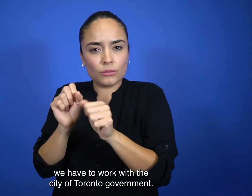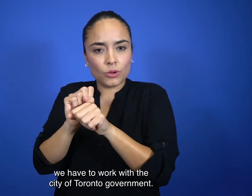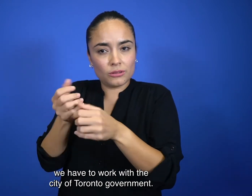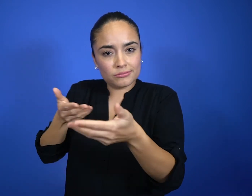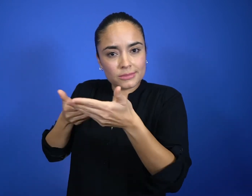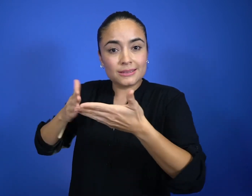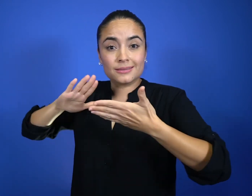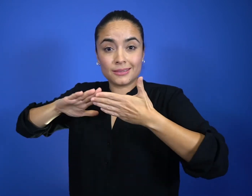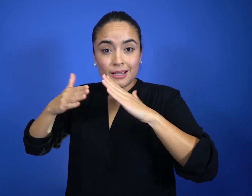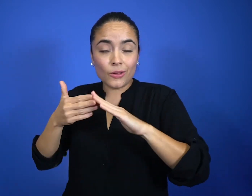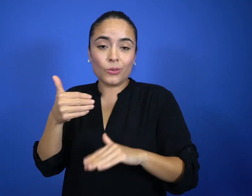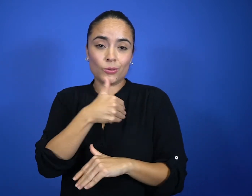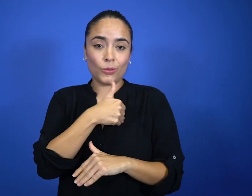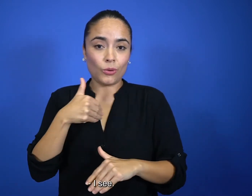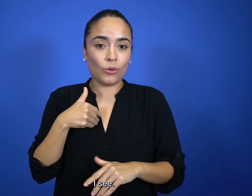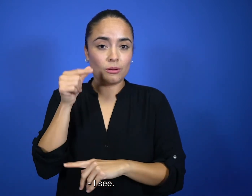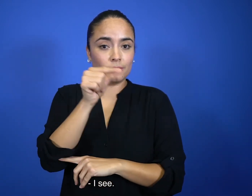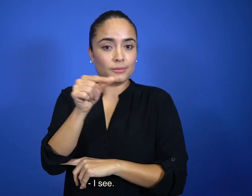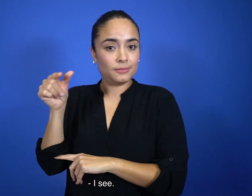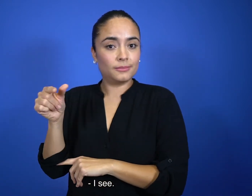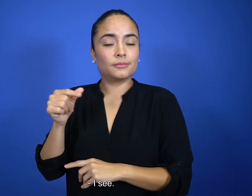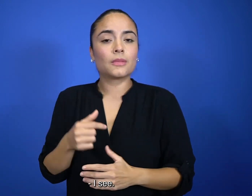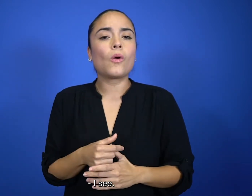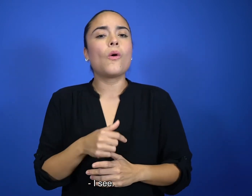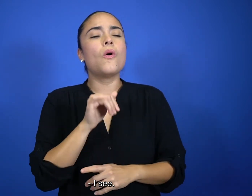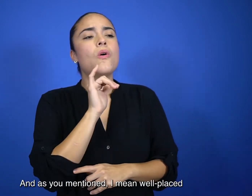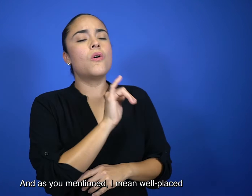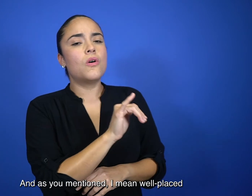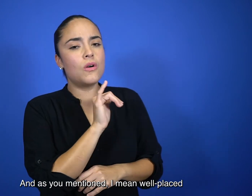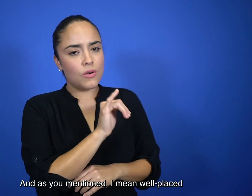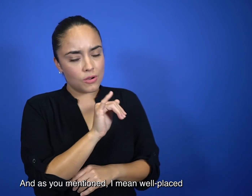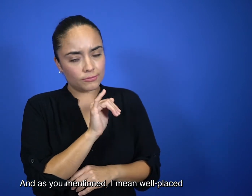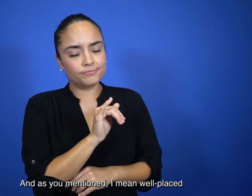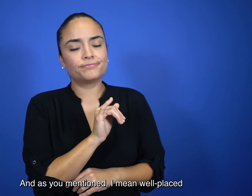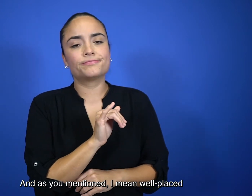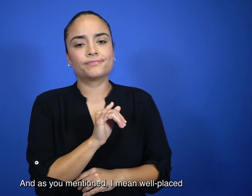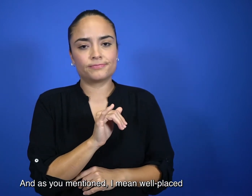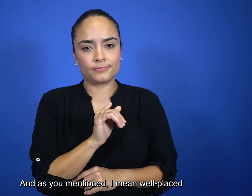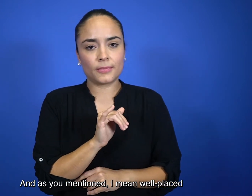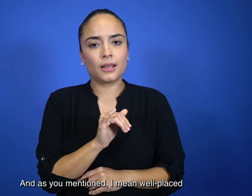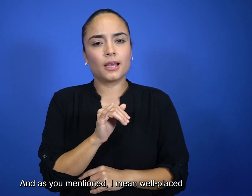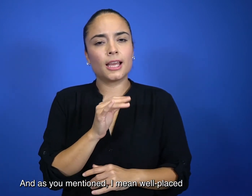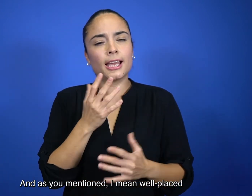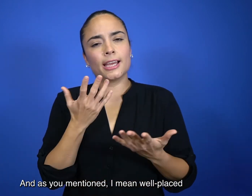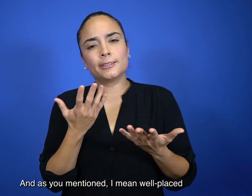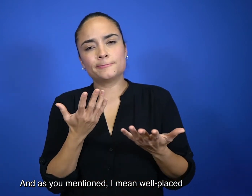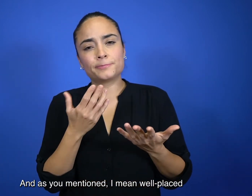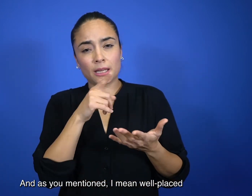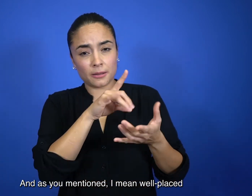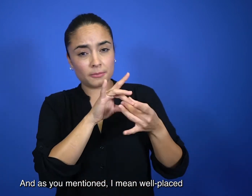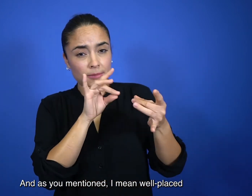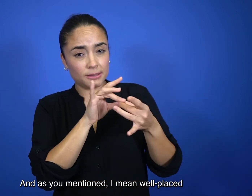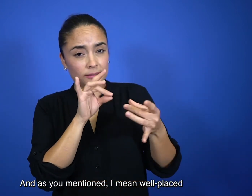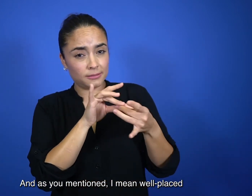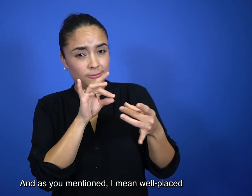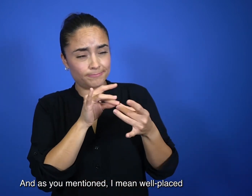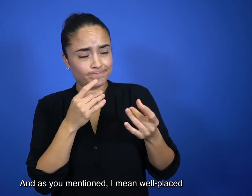government. I see. And as you mentioned, I mean,